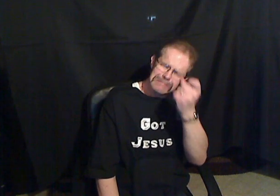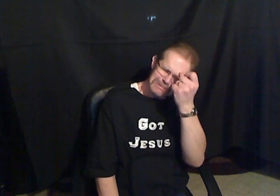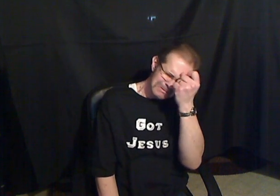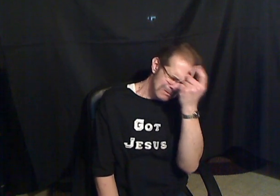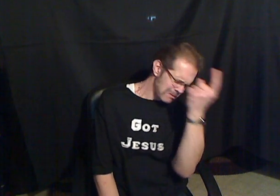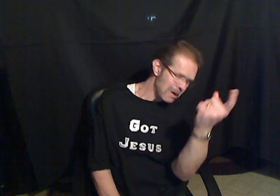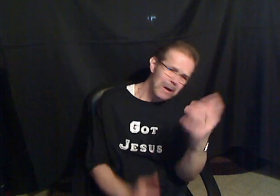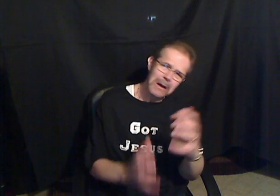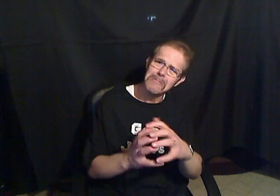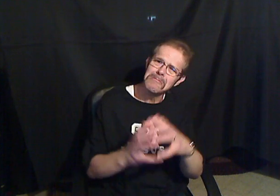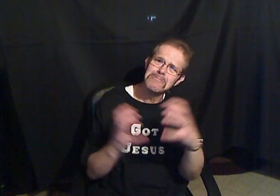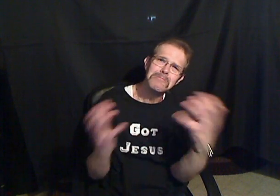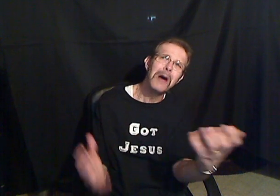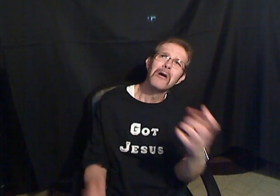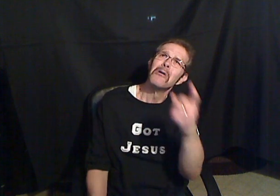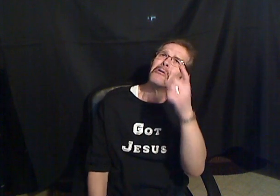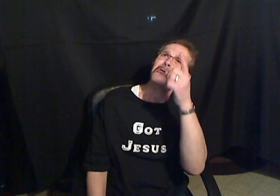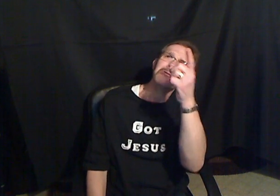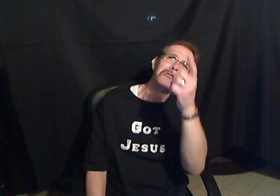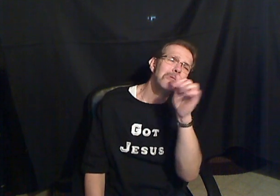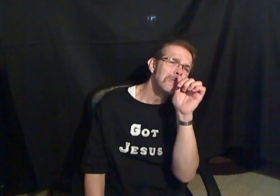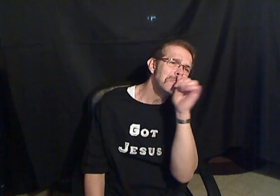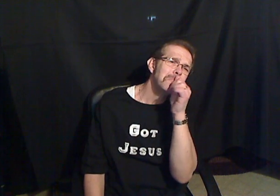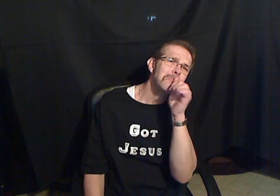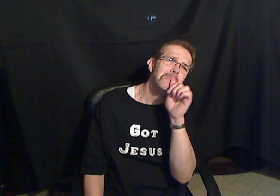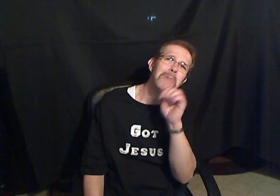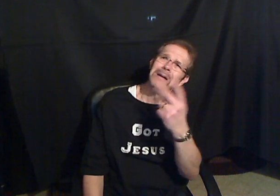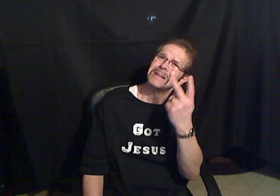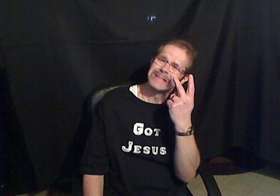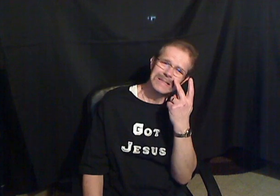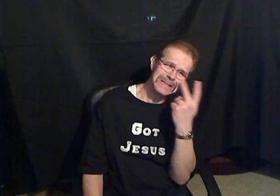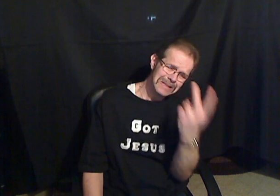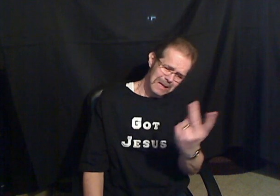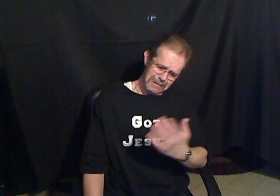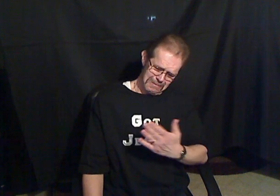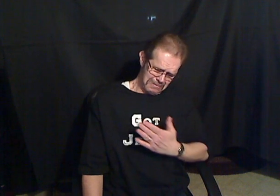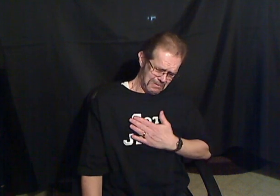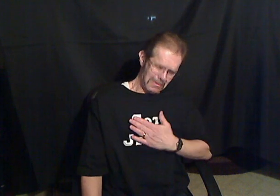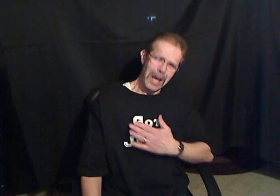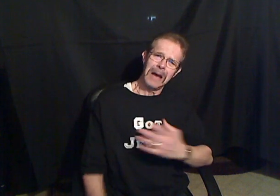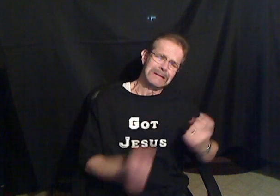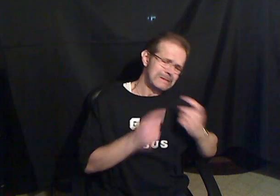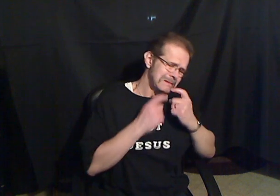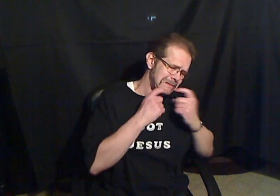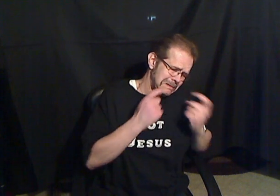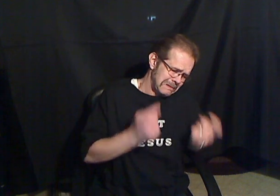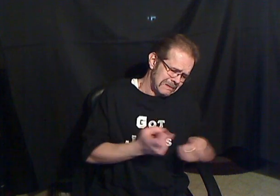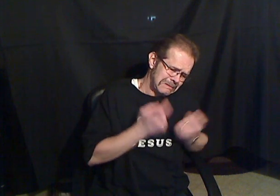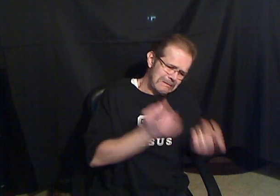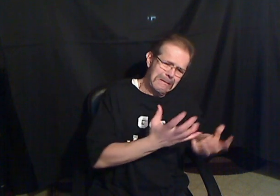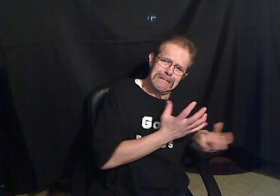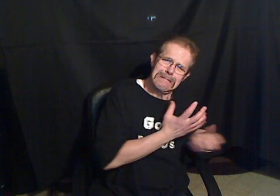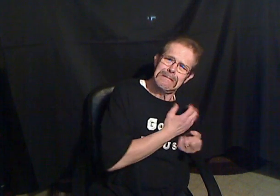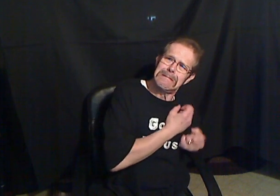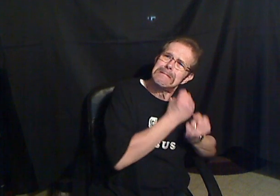know how much it costs to see my sin upon